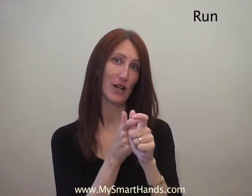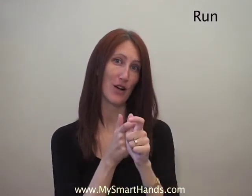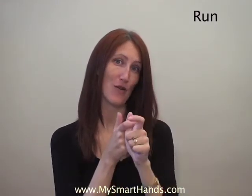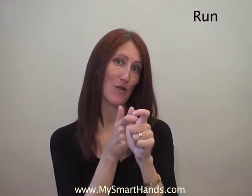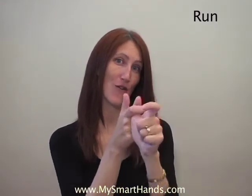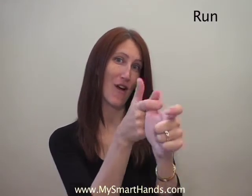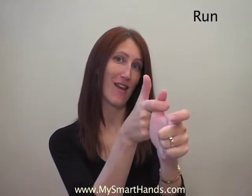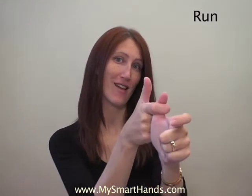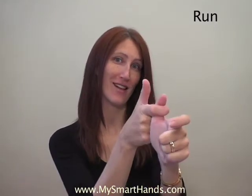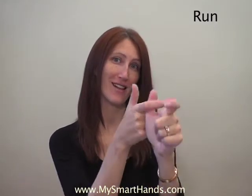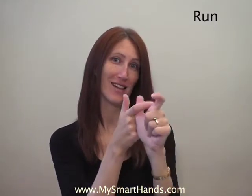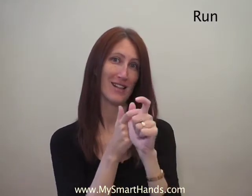Run.